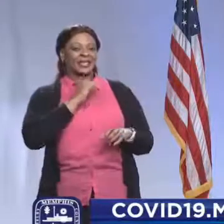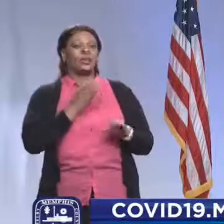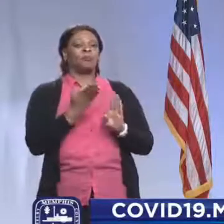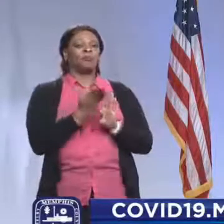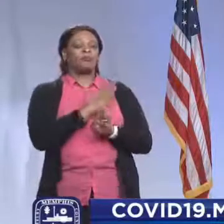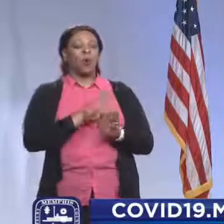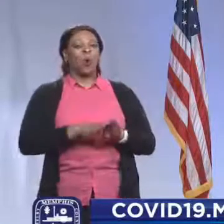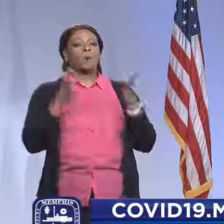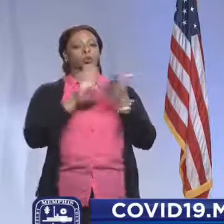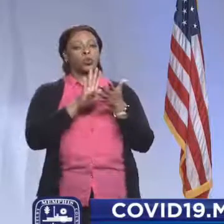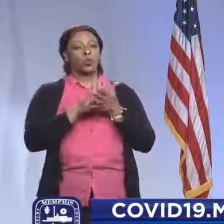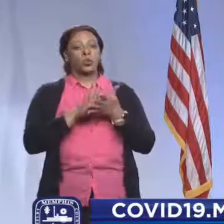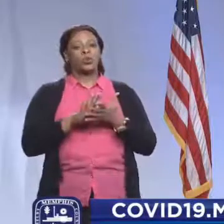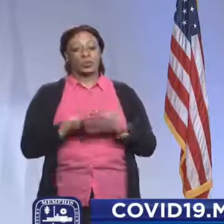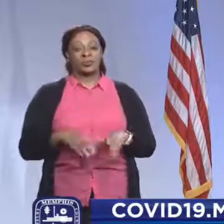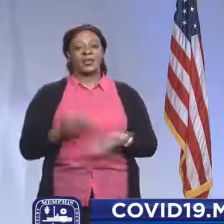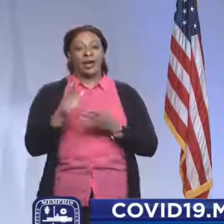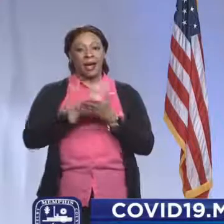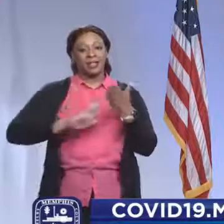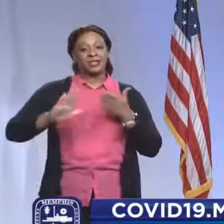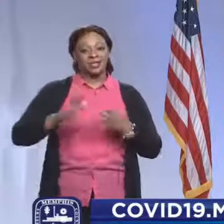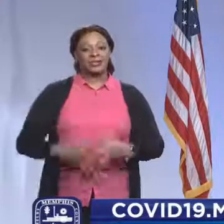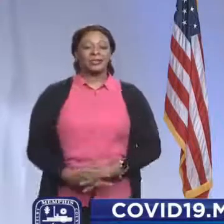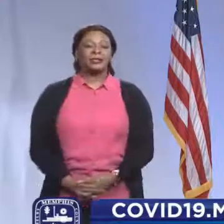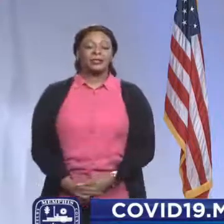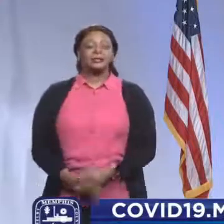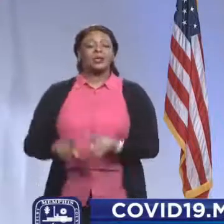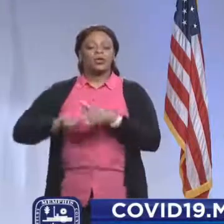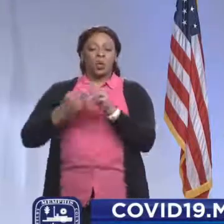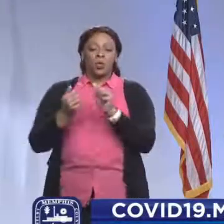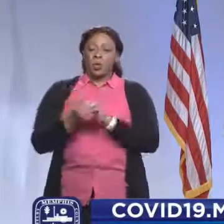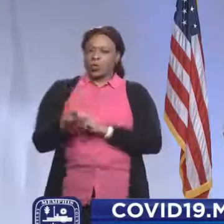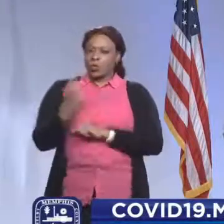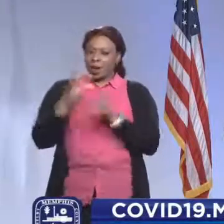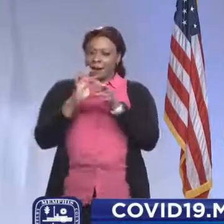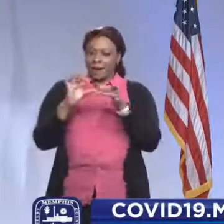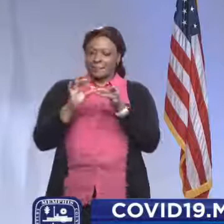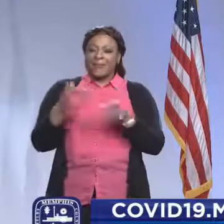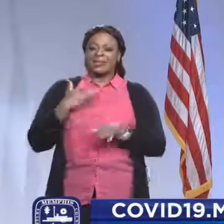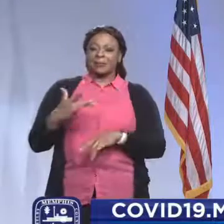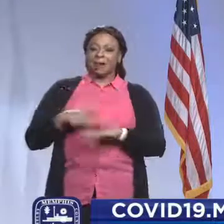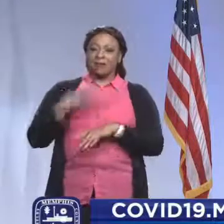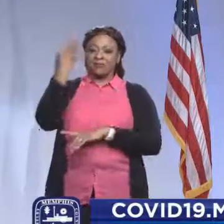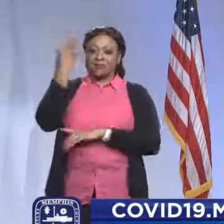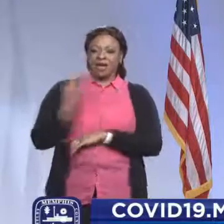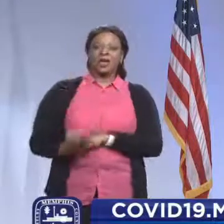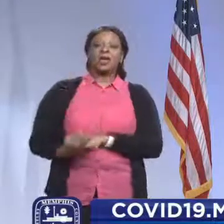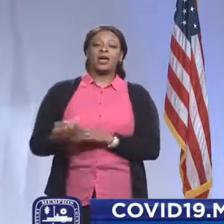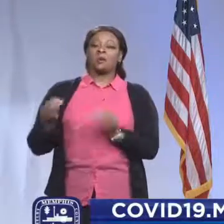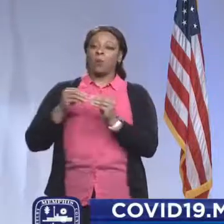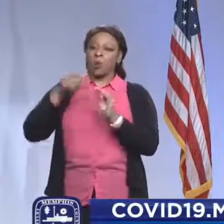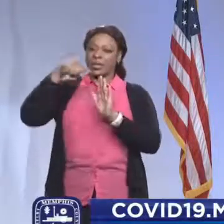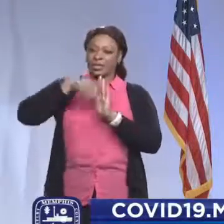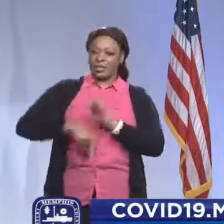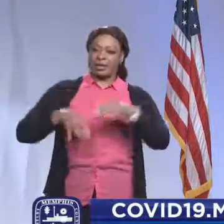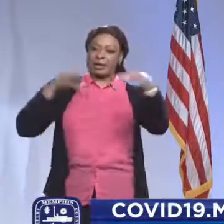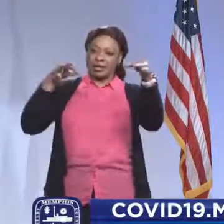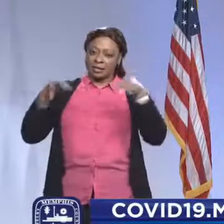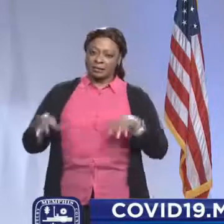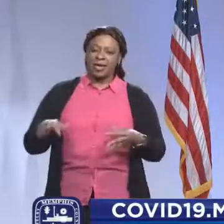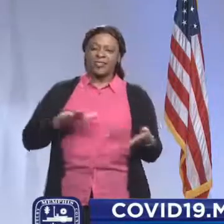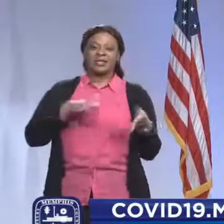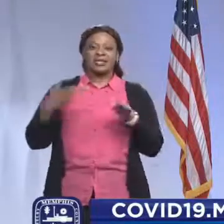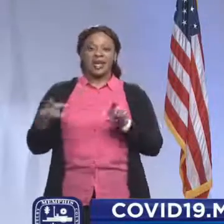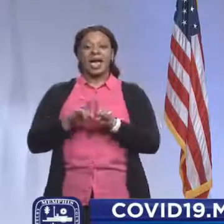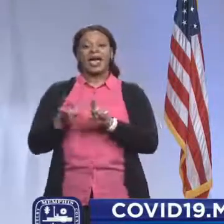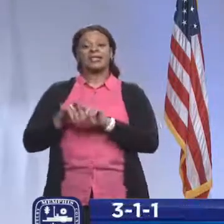reopening schools and/or colleges? So I'll start with the one comment. Is usually on Friday we give very detailed updates on our deaths as